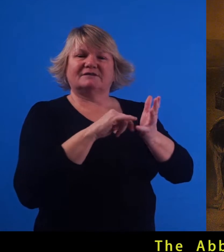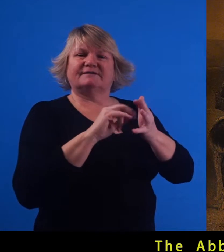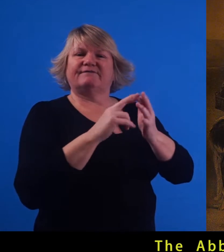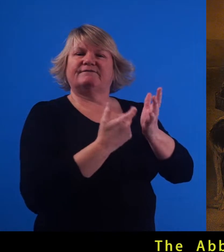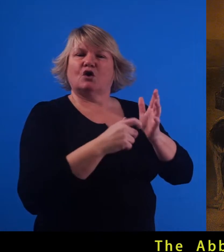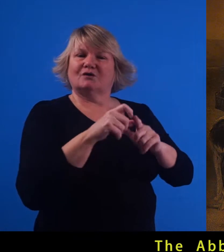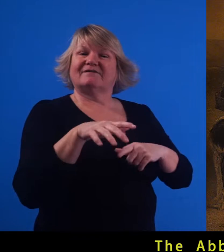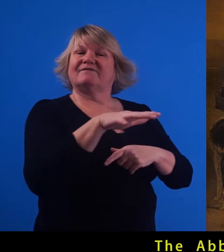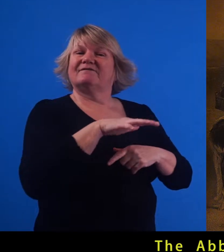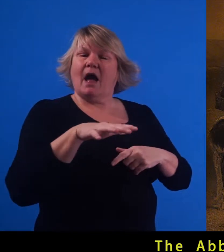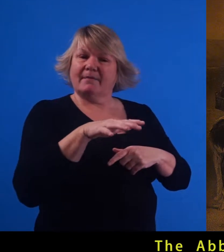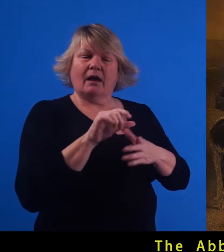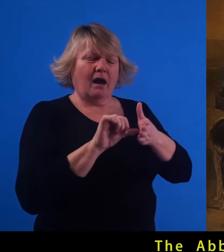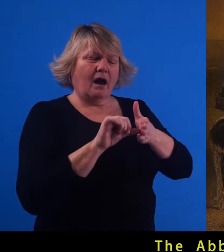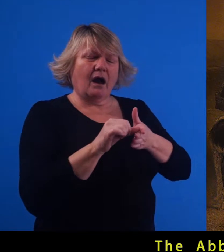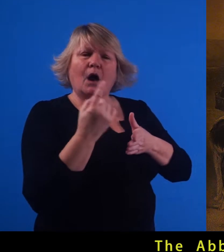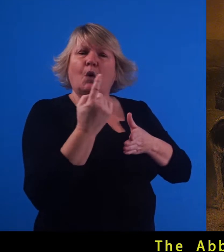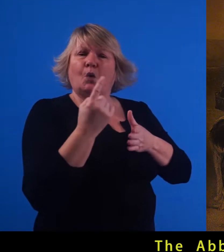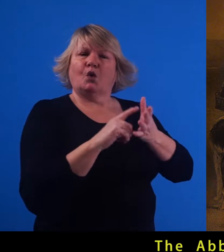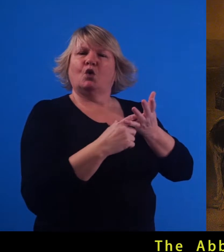The Abbotsford family.